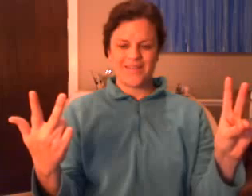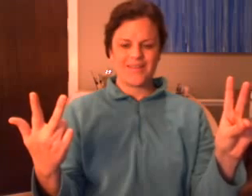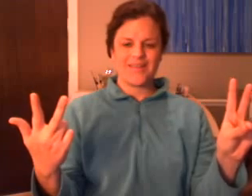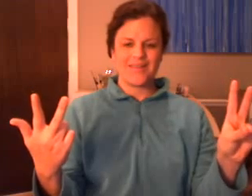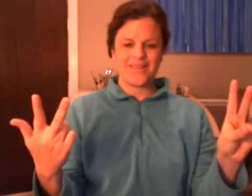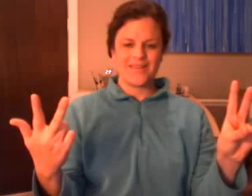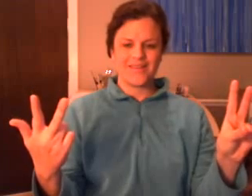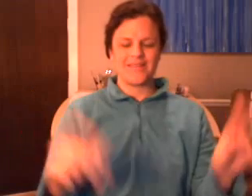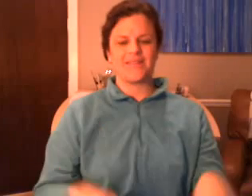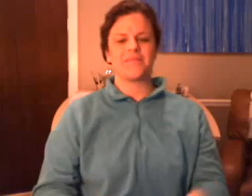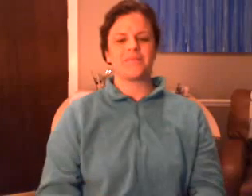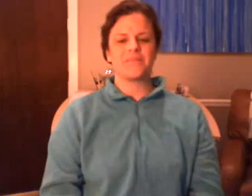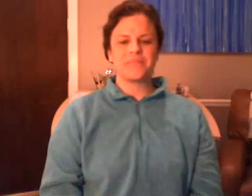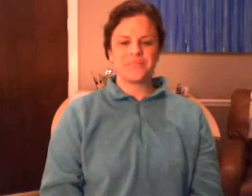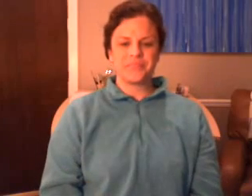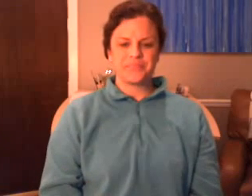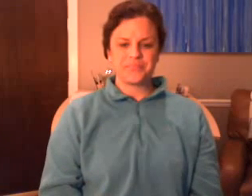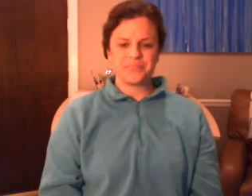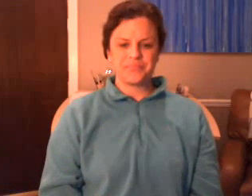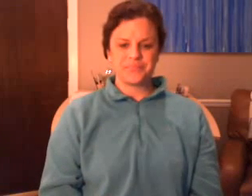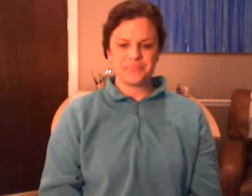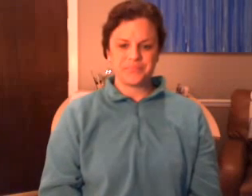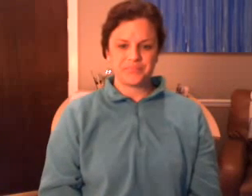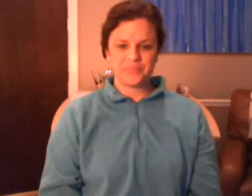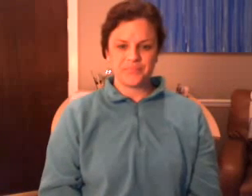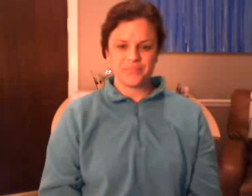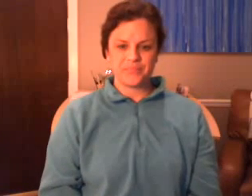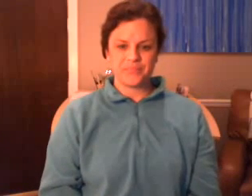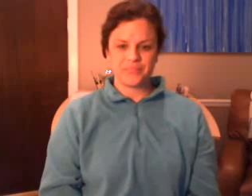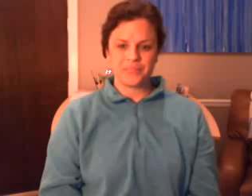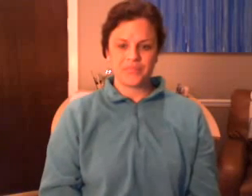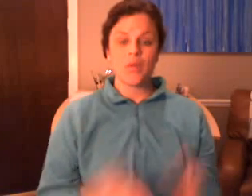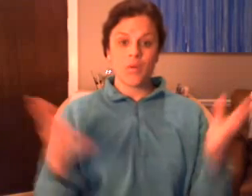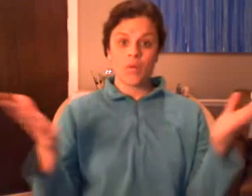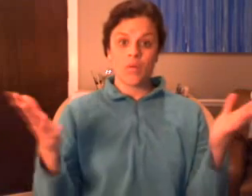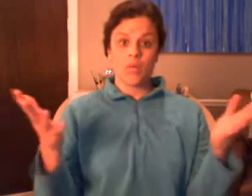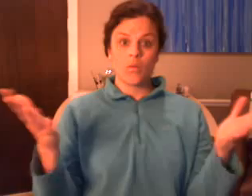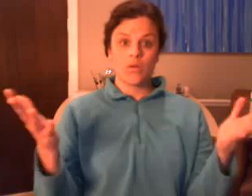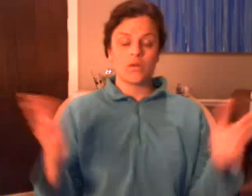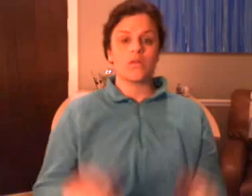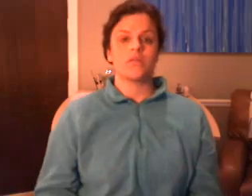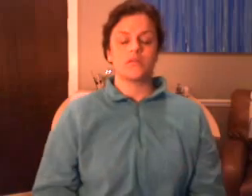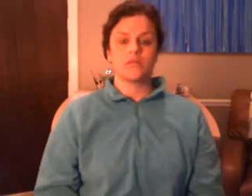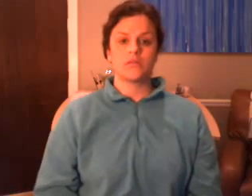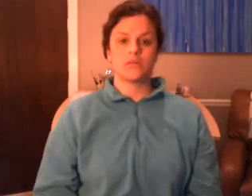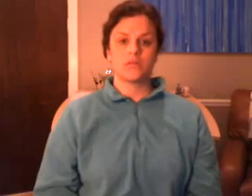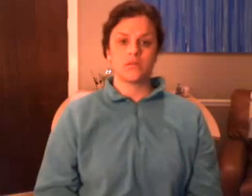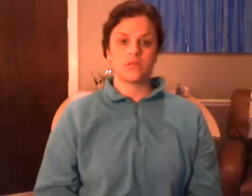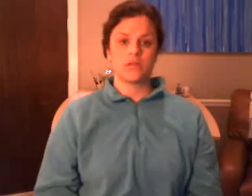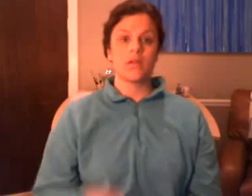answer. We could do a couple of different ones. We could say, what if I asked you what 8 plus 1